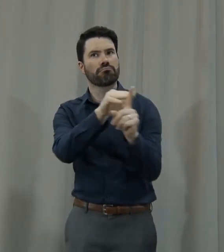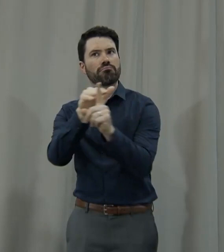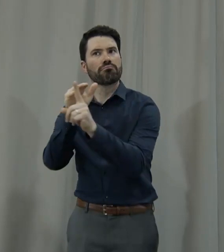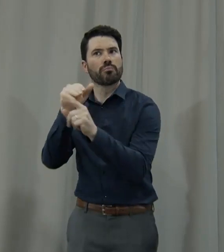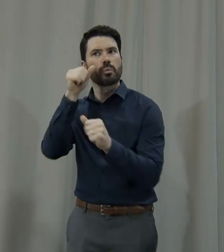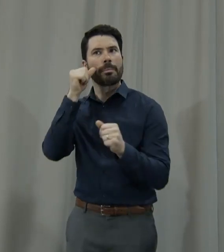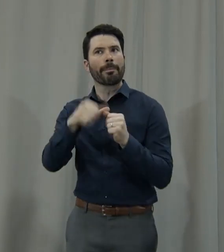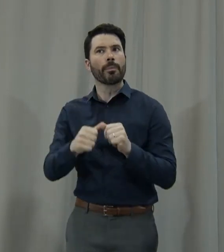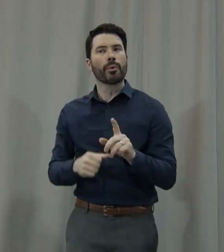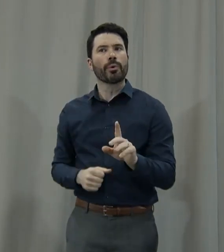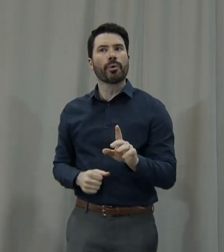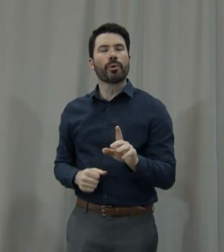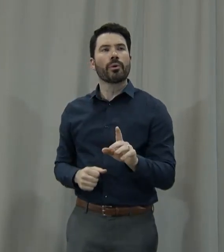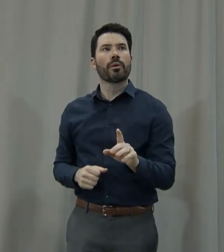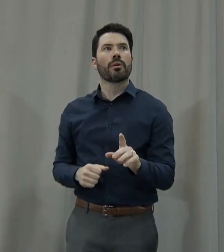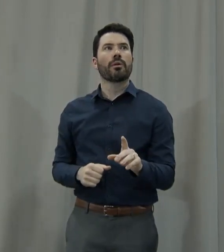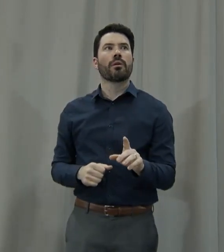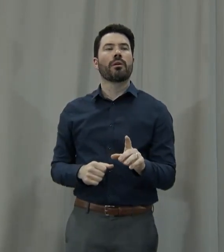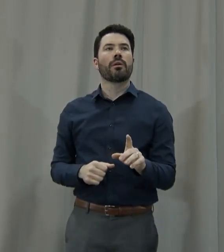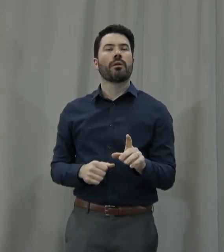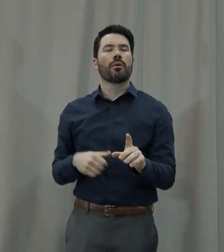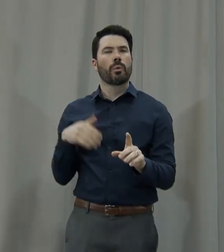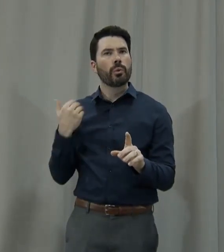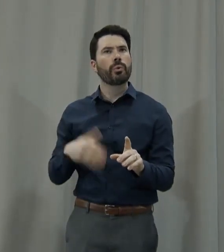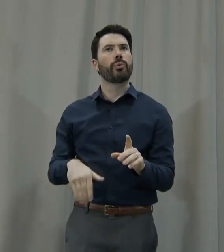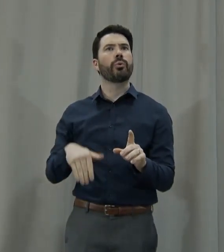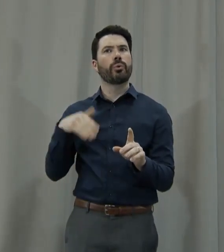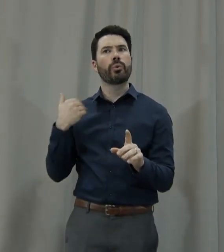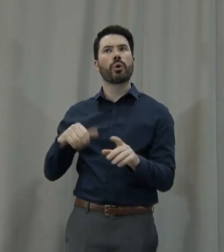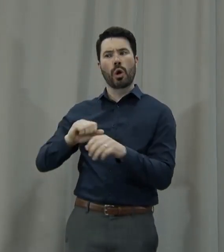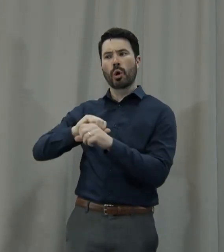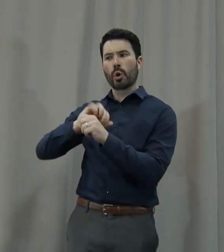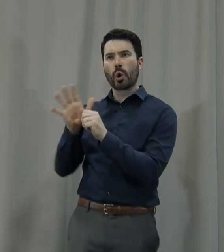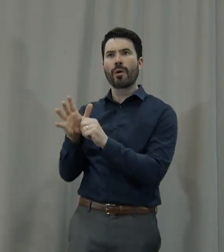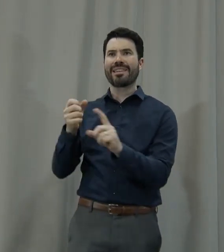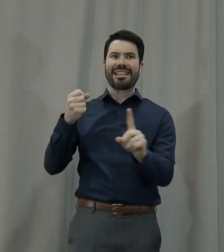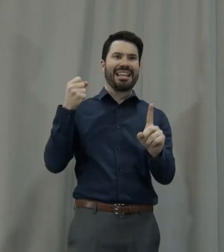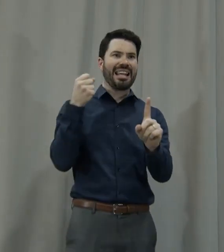just how horrific the impacts were.